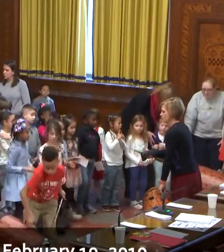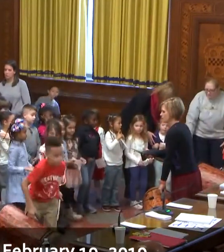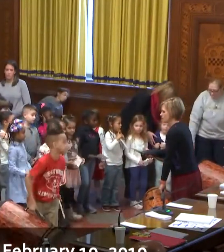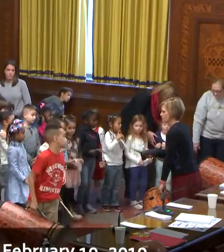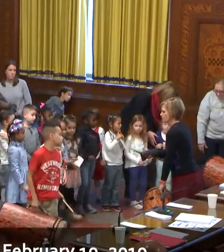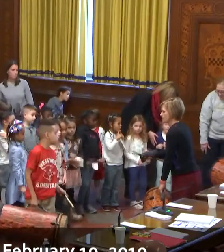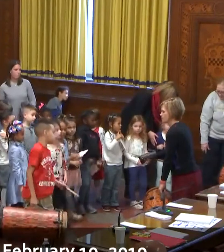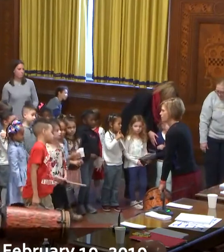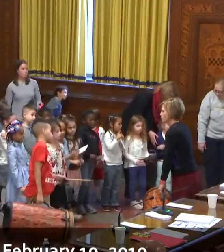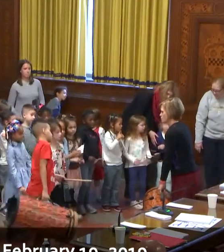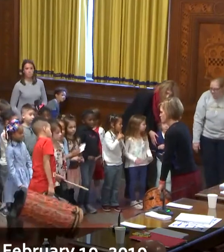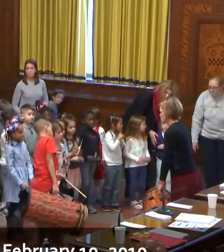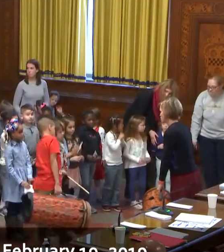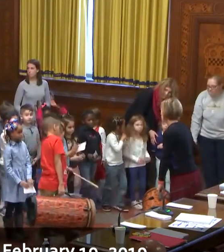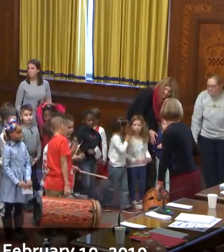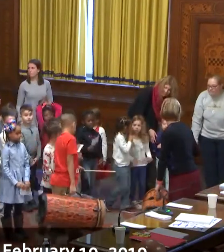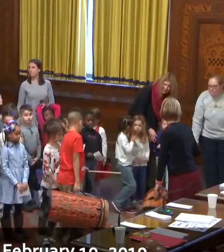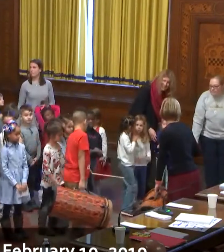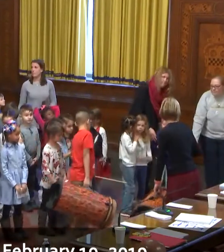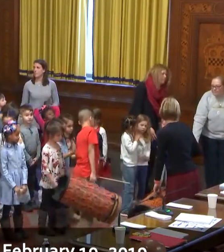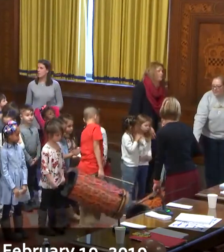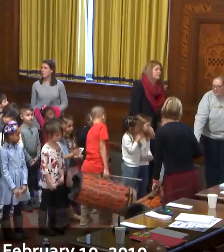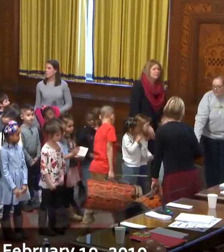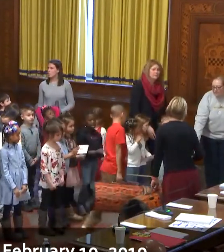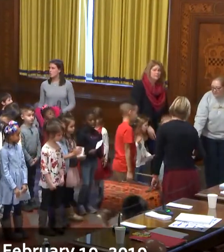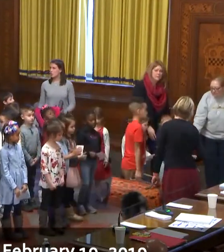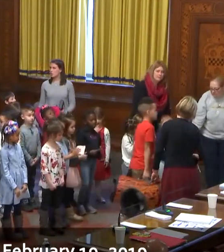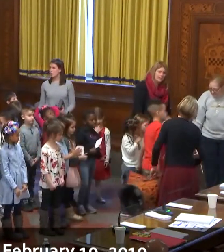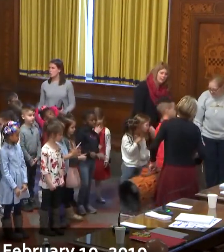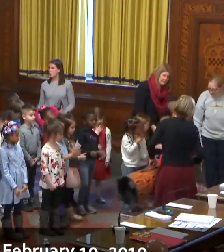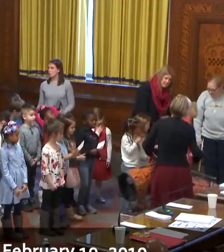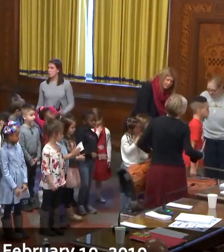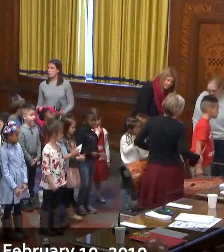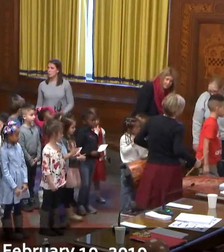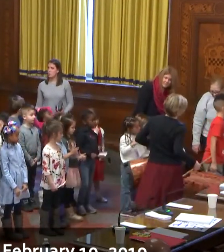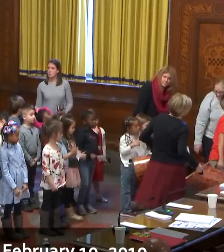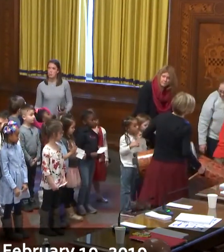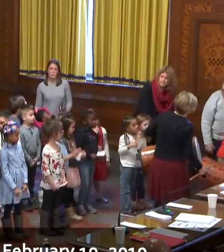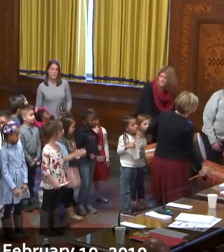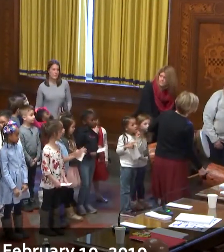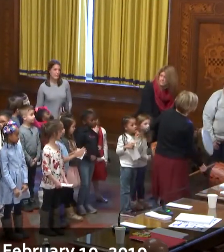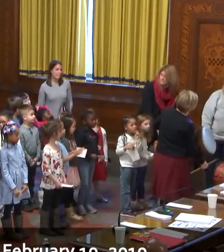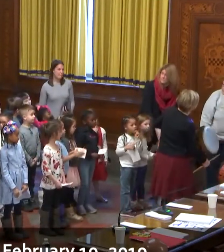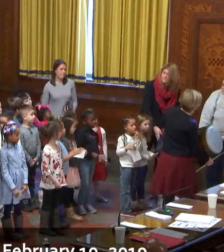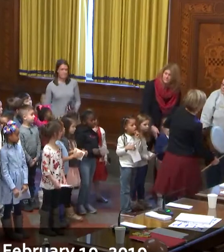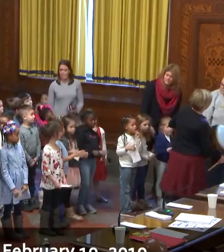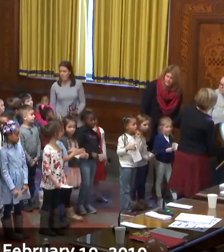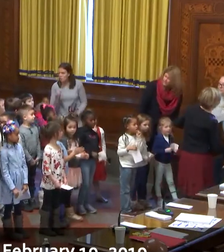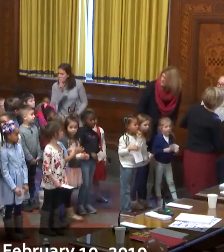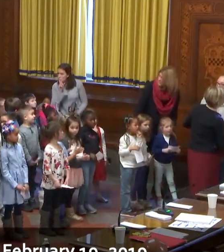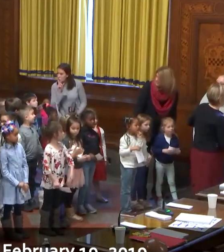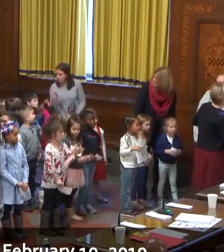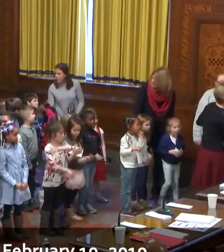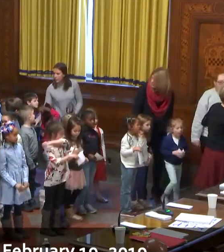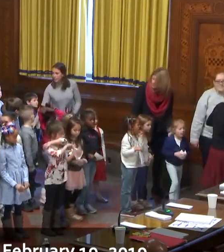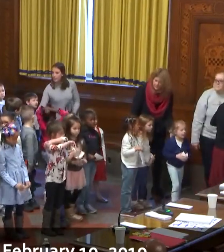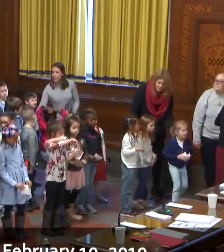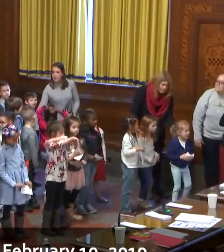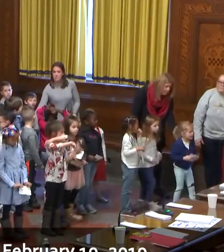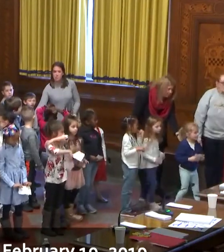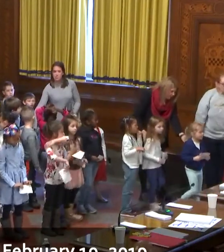I'm sure they're going to get you drinks on the way back. Hey, Mike, you want to close it out for us?